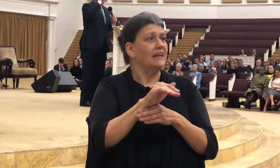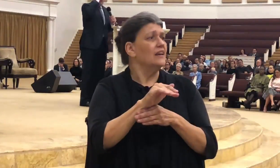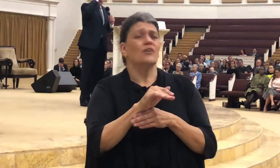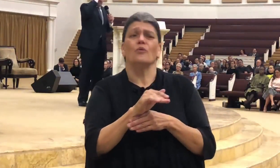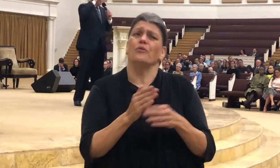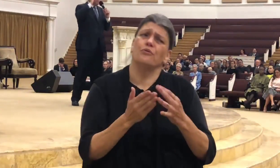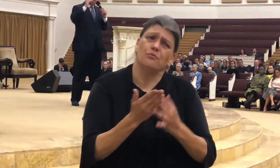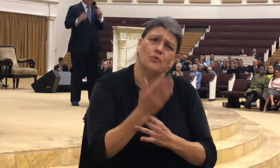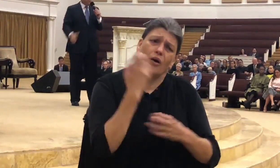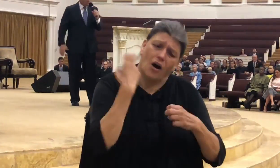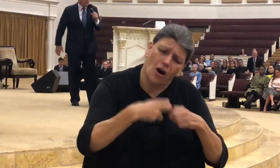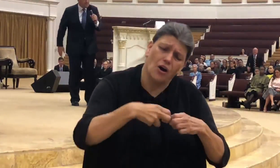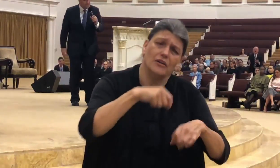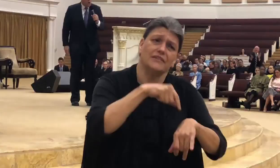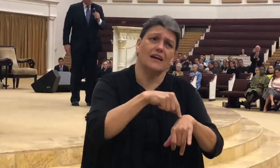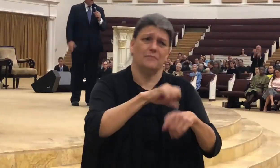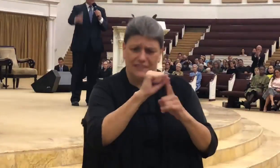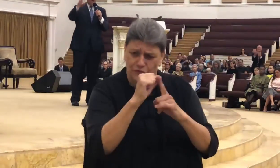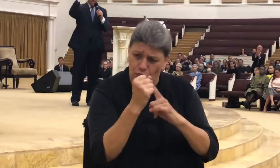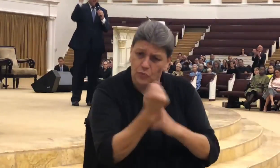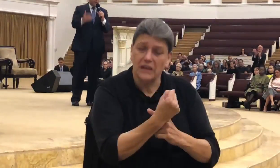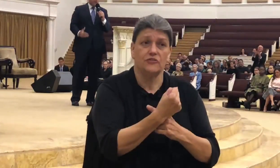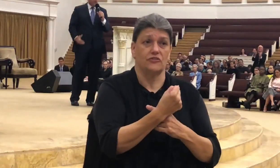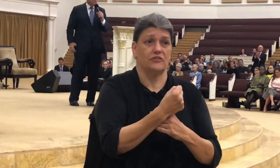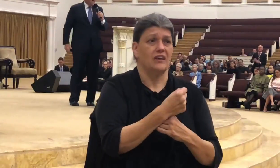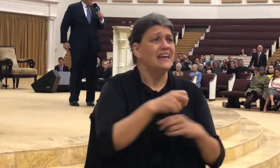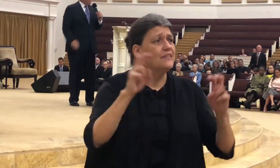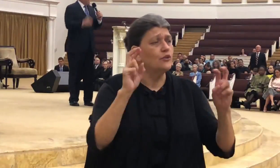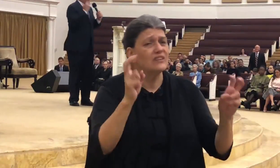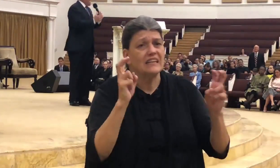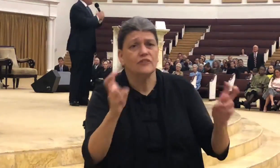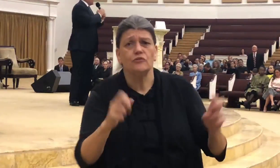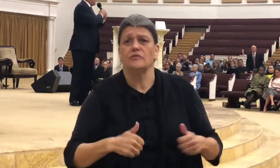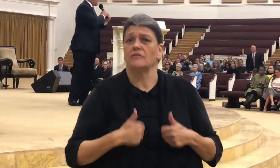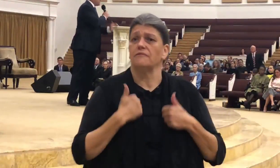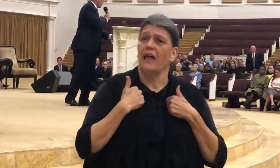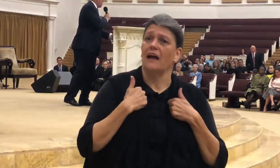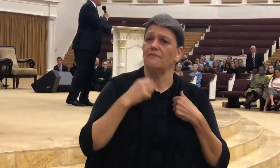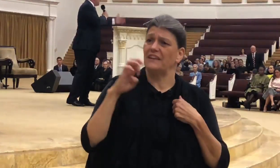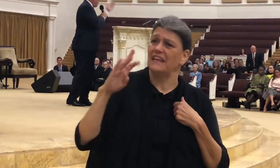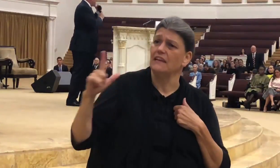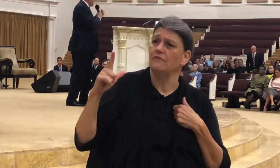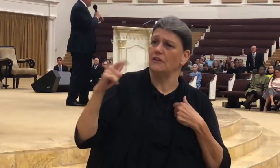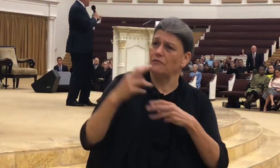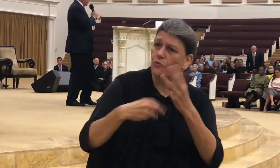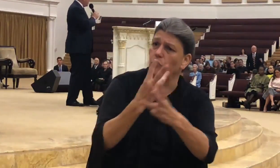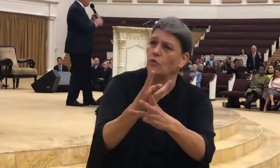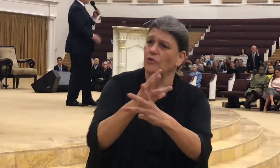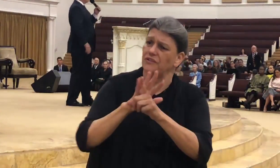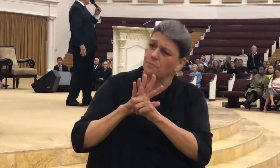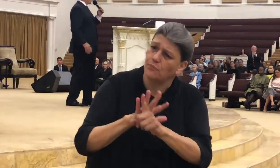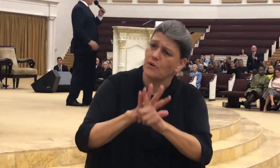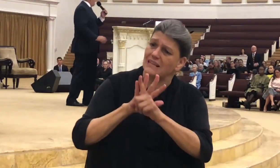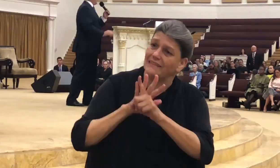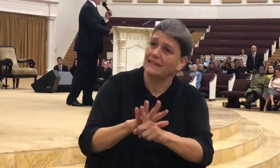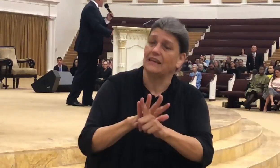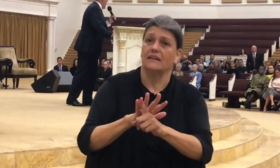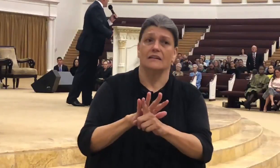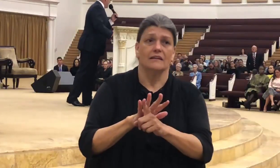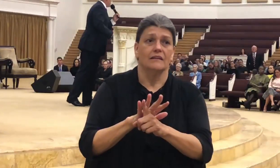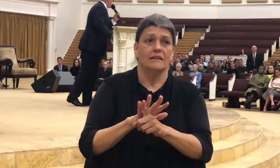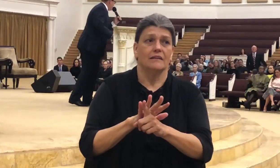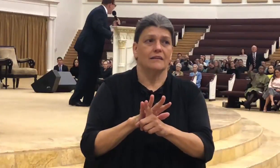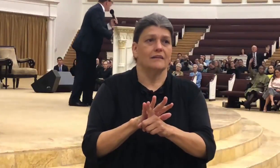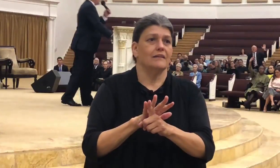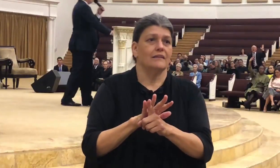times, that are going through situations where you got issues and the evil of this world is pressing in on you. Your cry